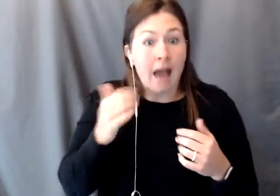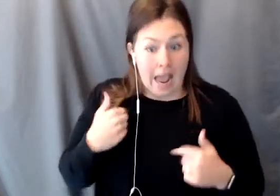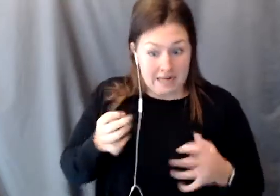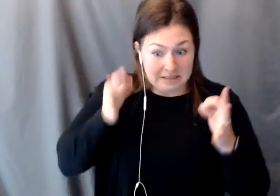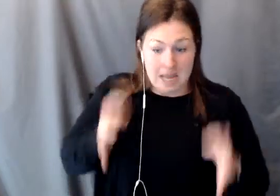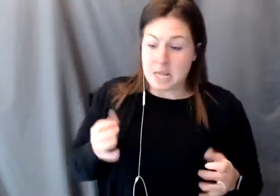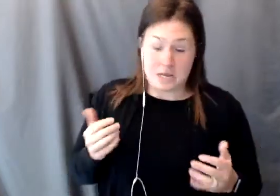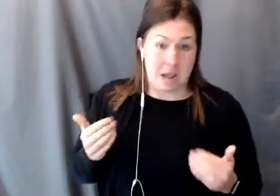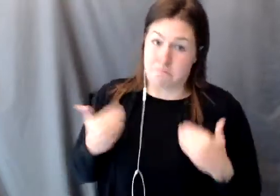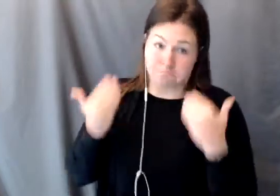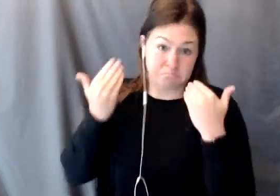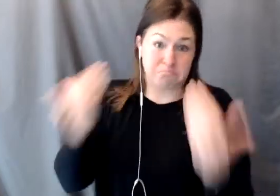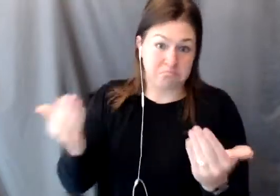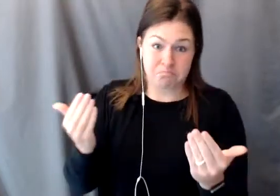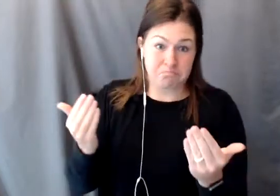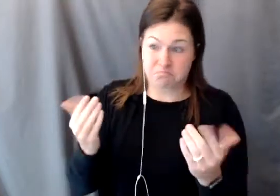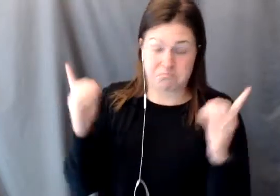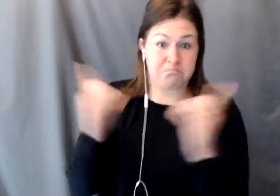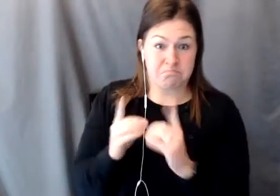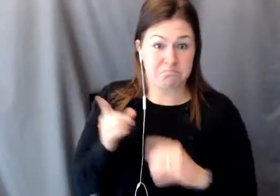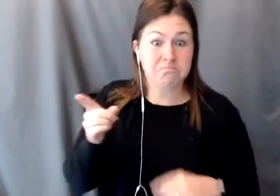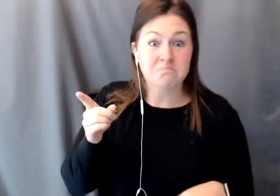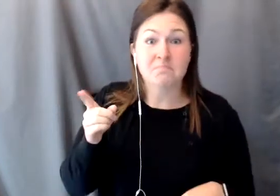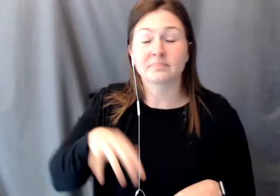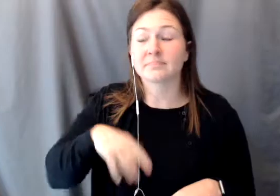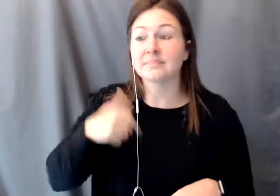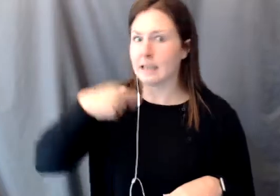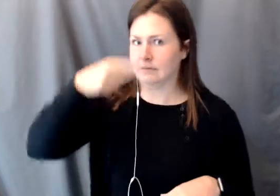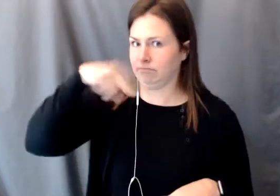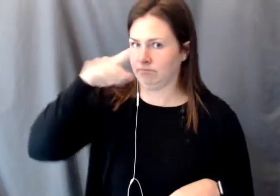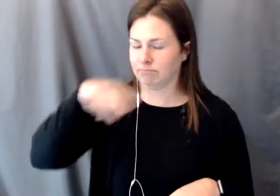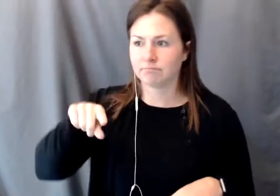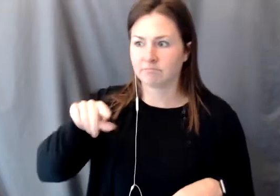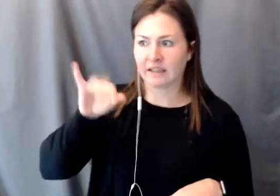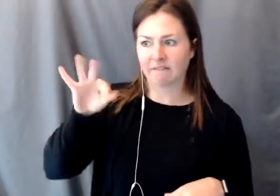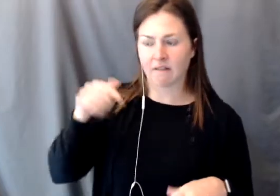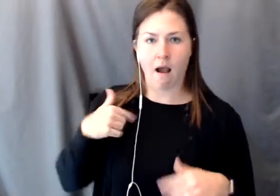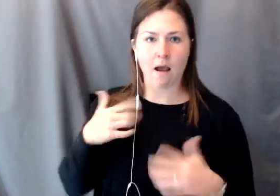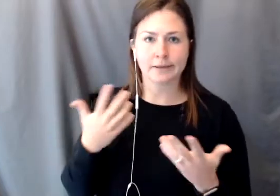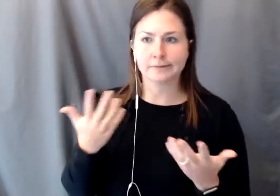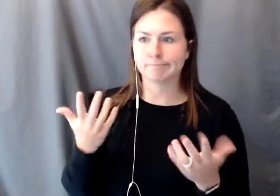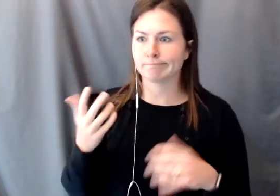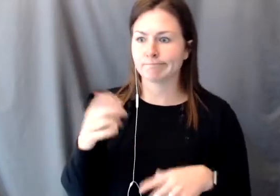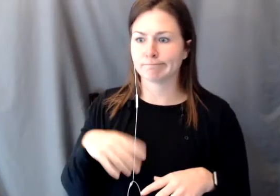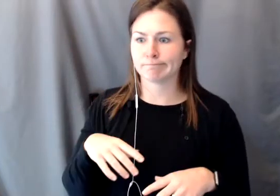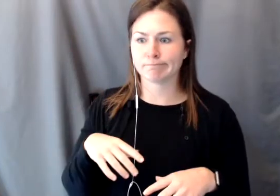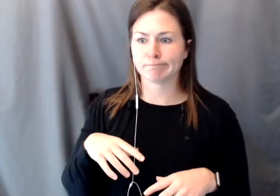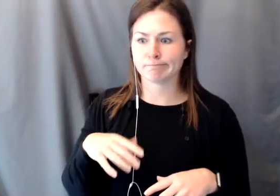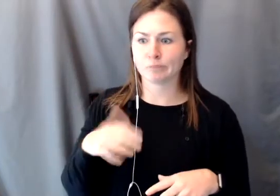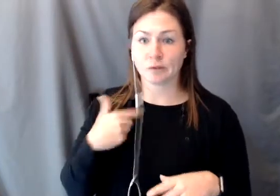her because, I didn't care if I presented myself in a false way. I don't care